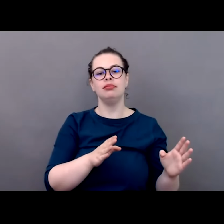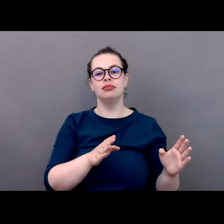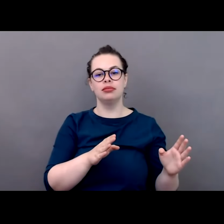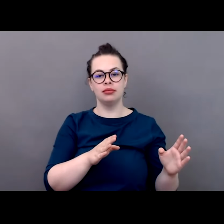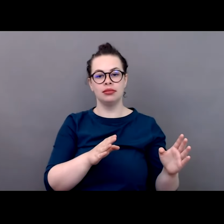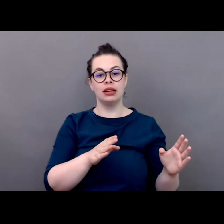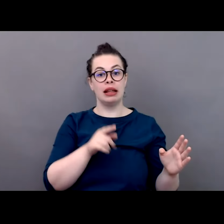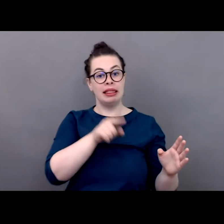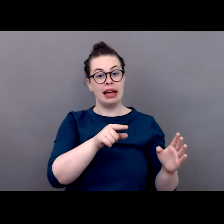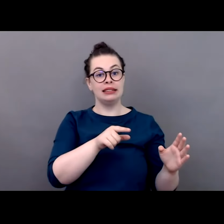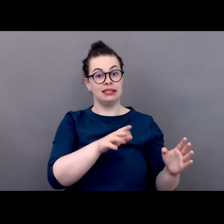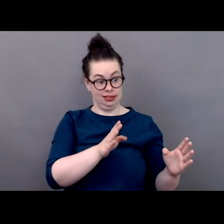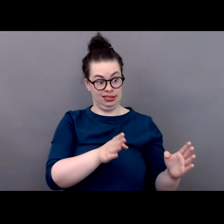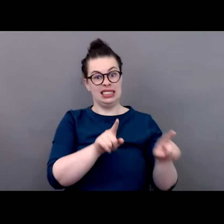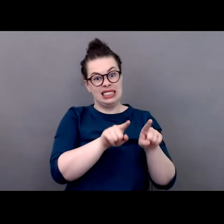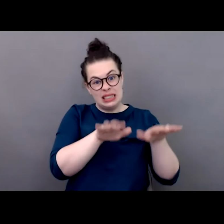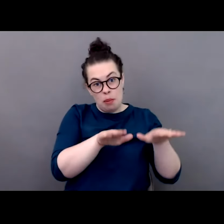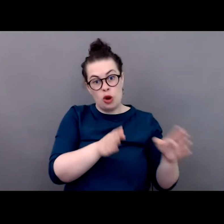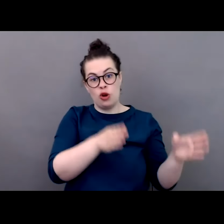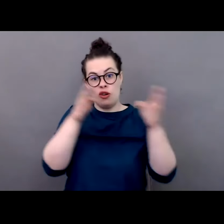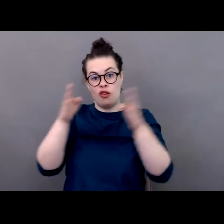living, F against Austria, the person was complaining that